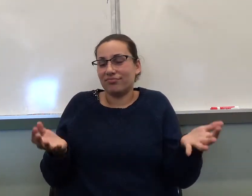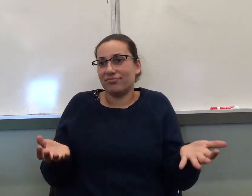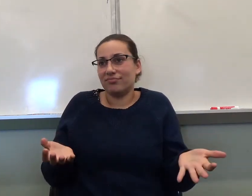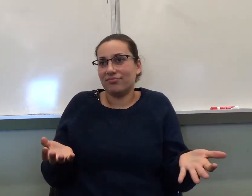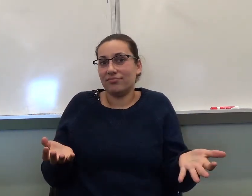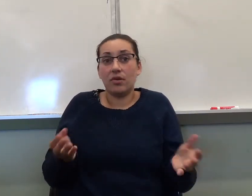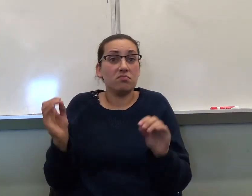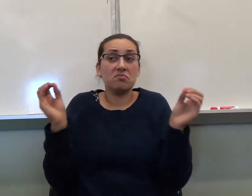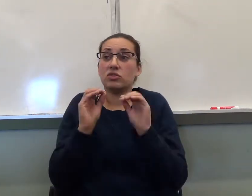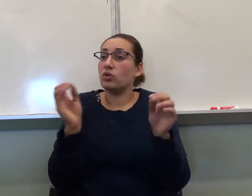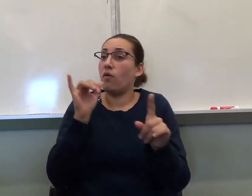no trick. That's it.